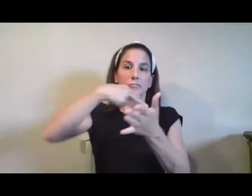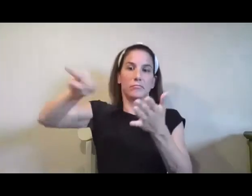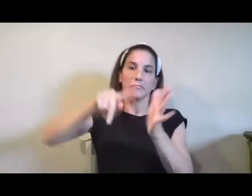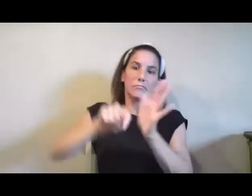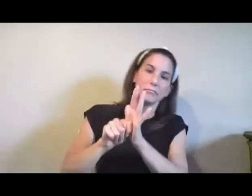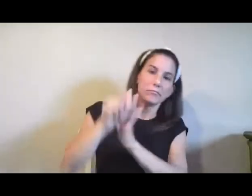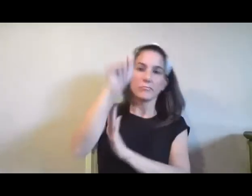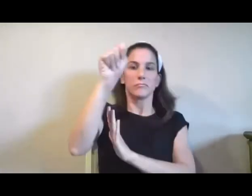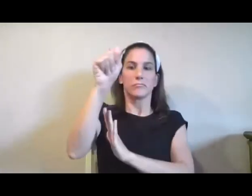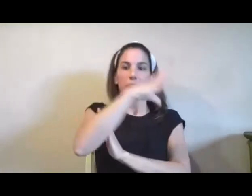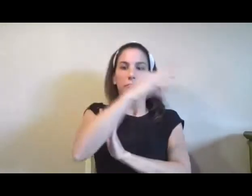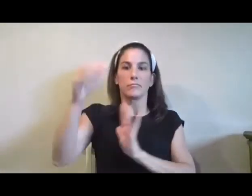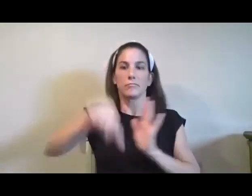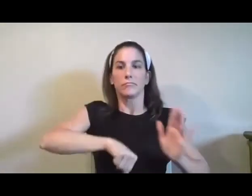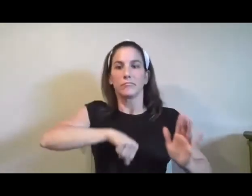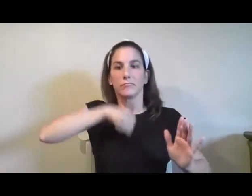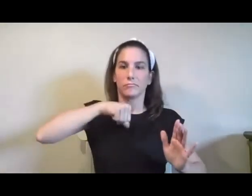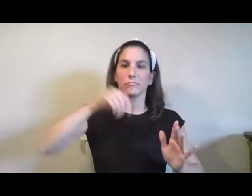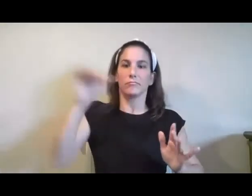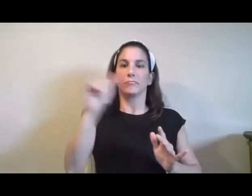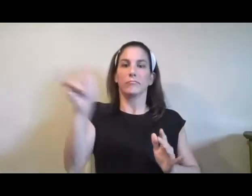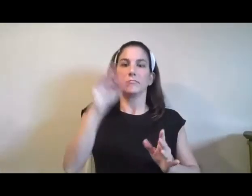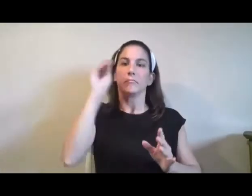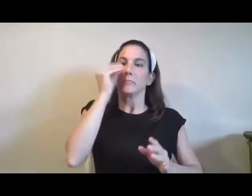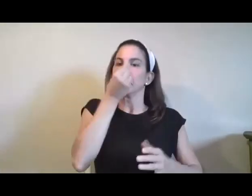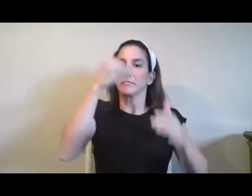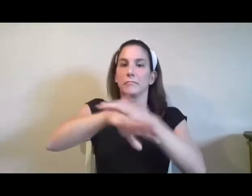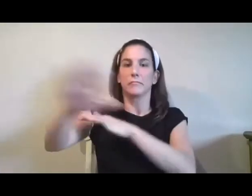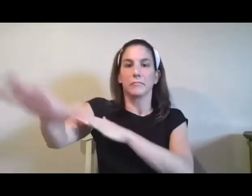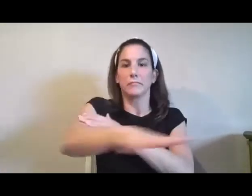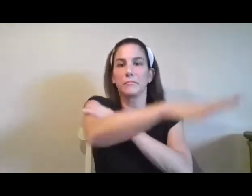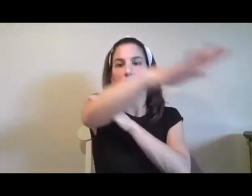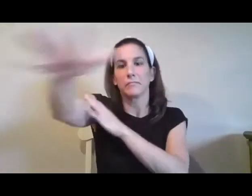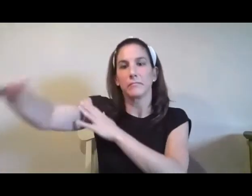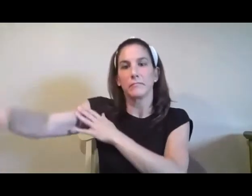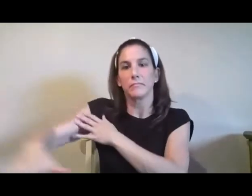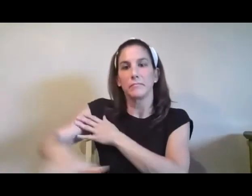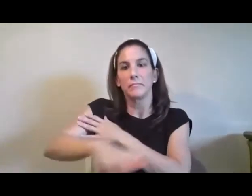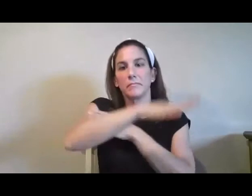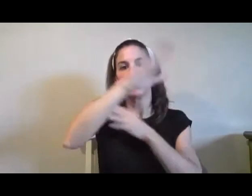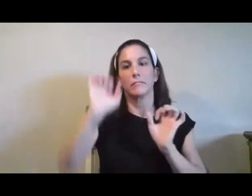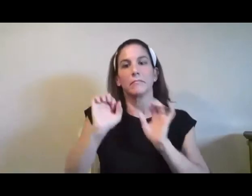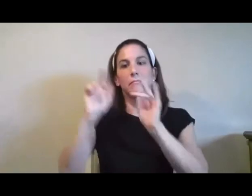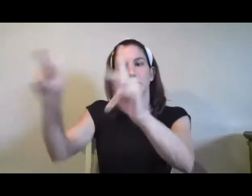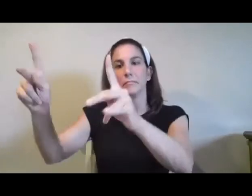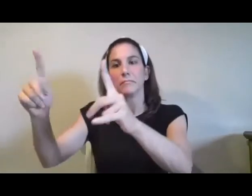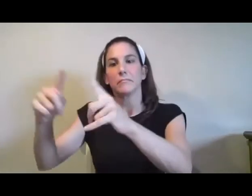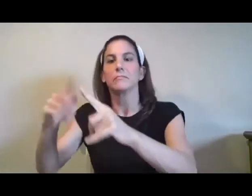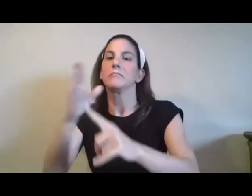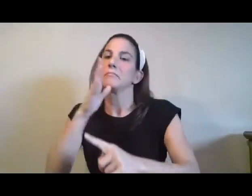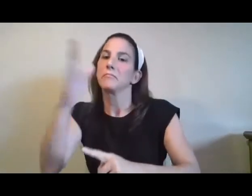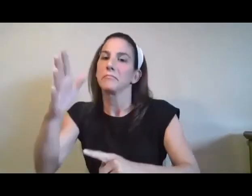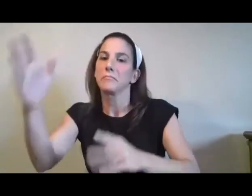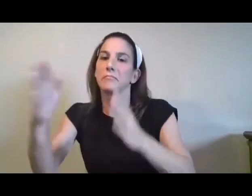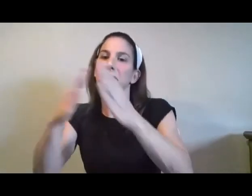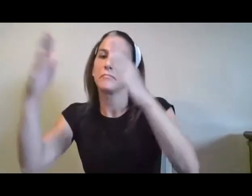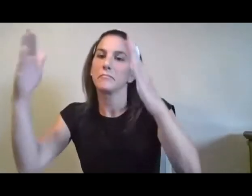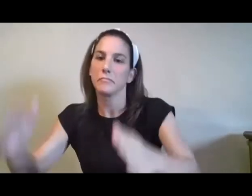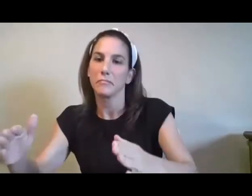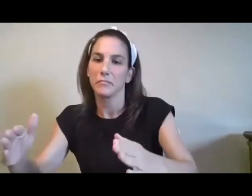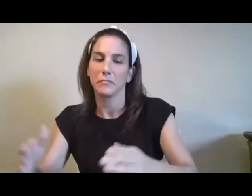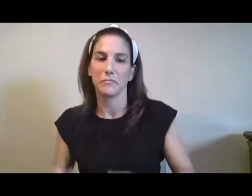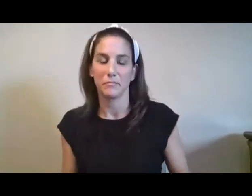and proud, just like the blooms in the meadow, all the way back to Graham's house.